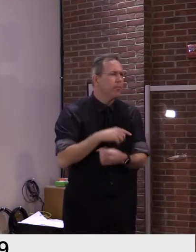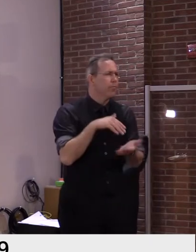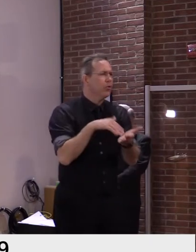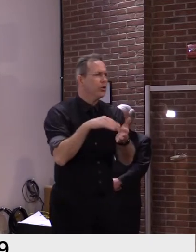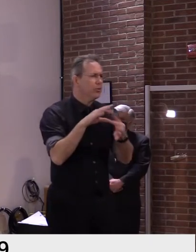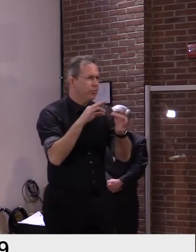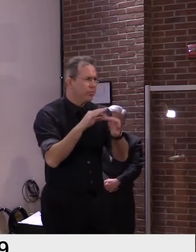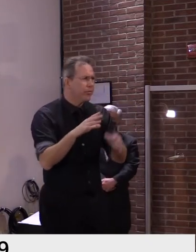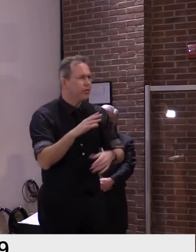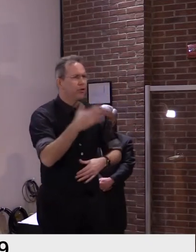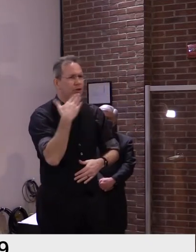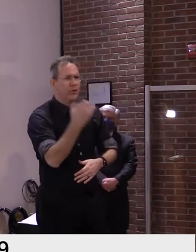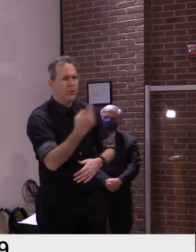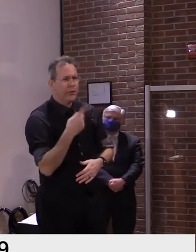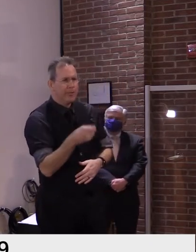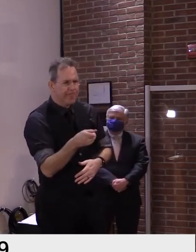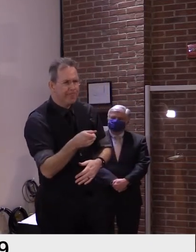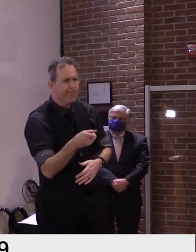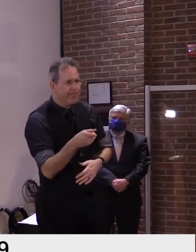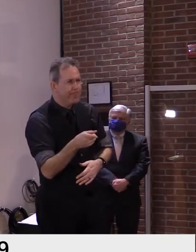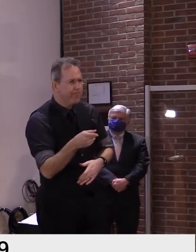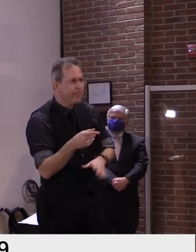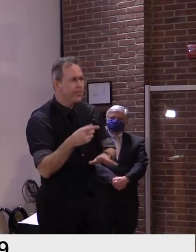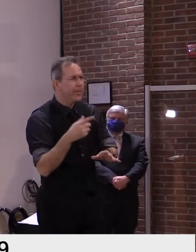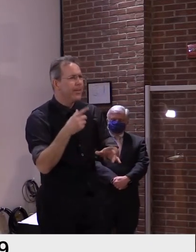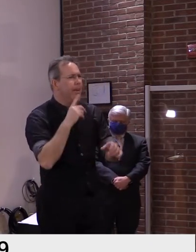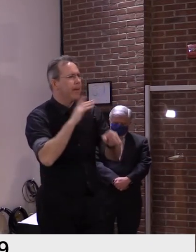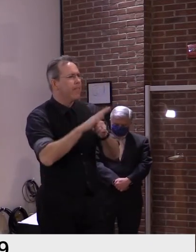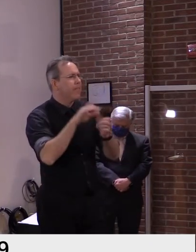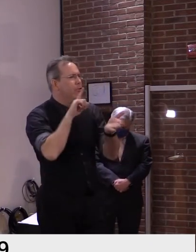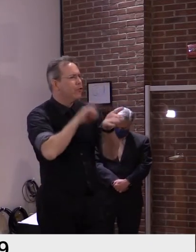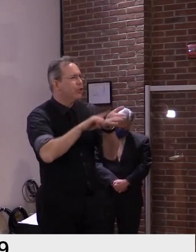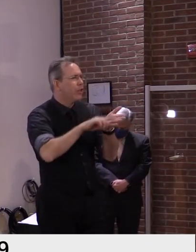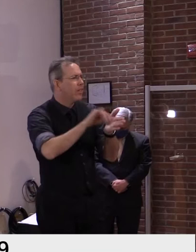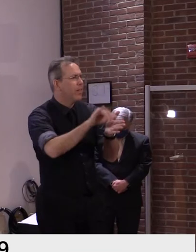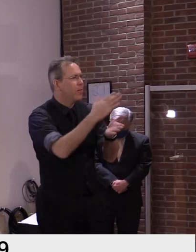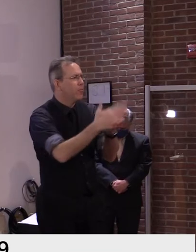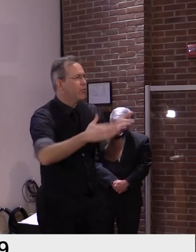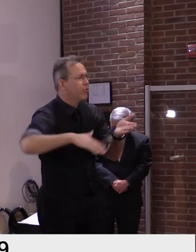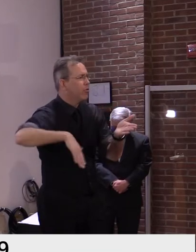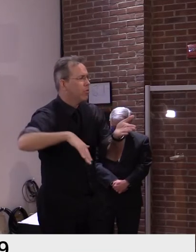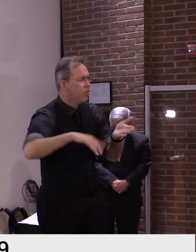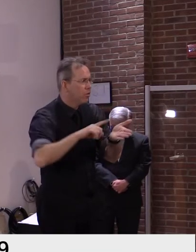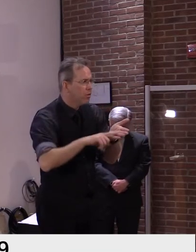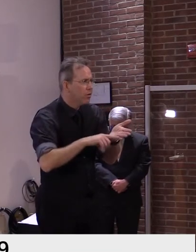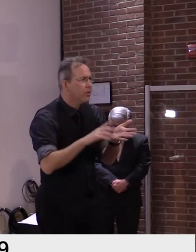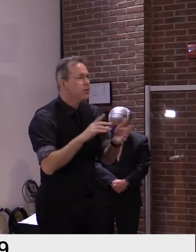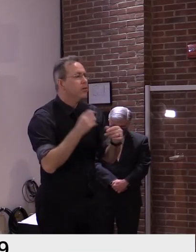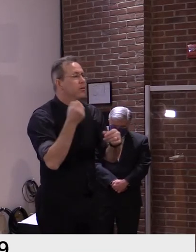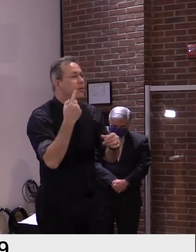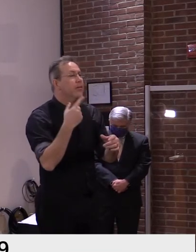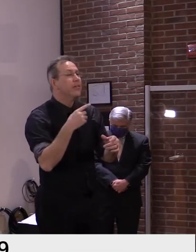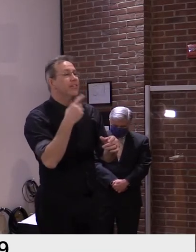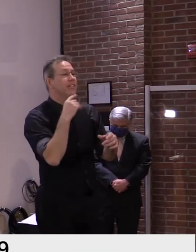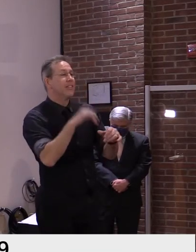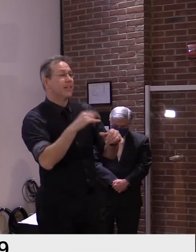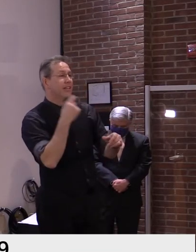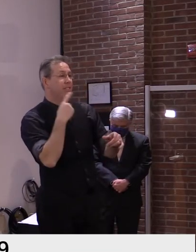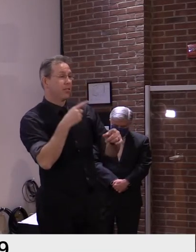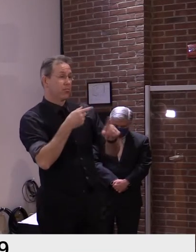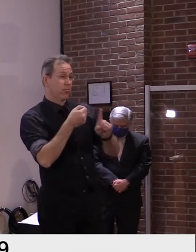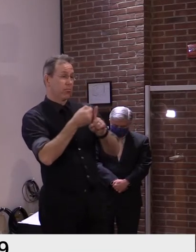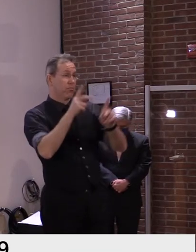definition of long hauler 3 or 4 months after your illness, and